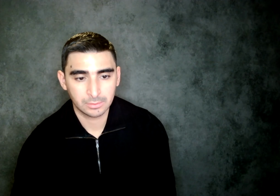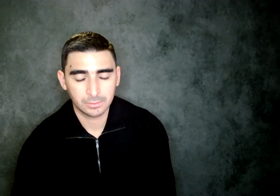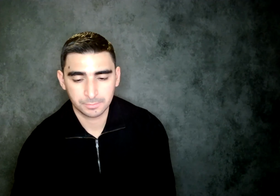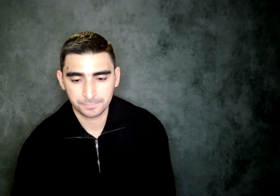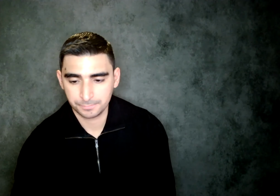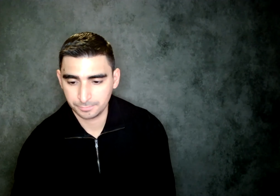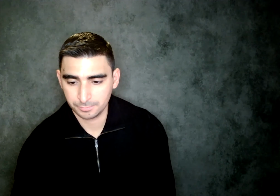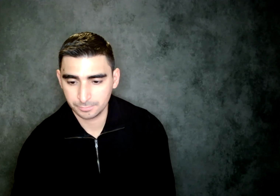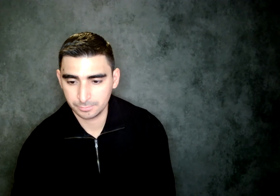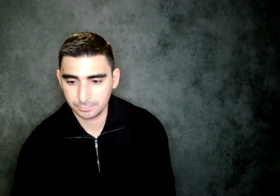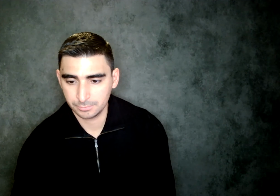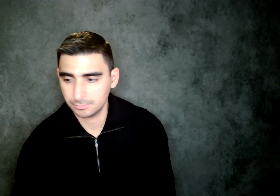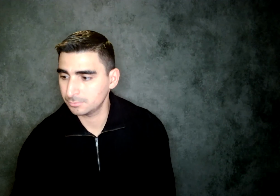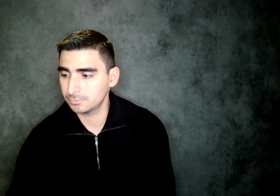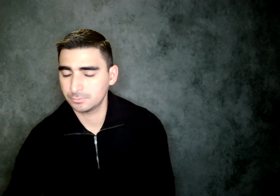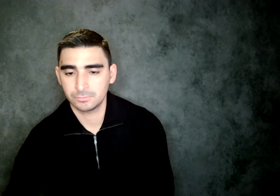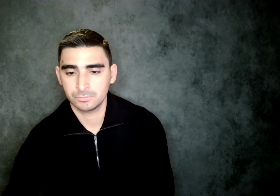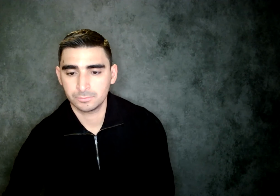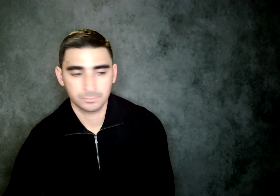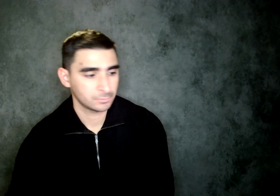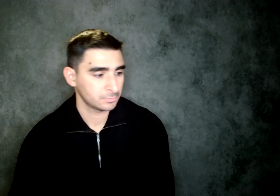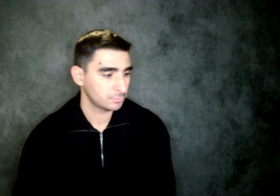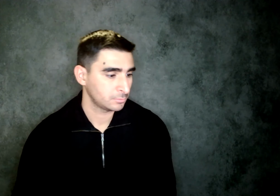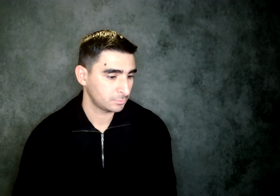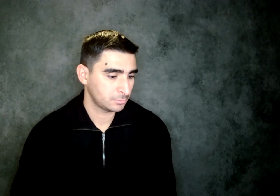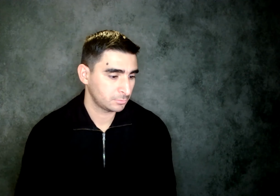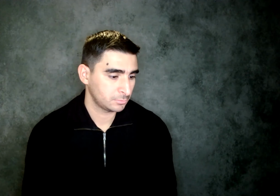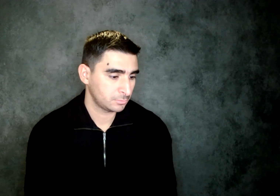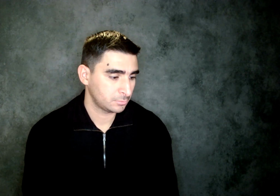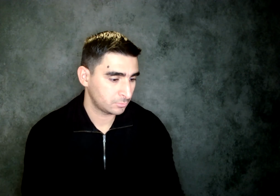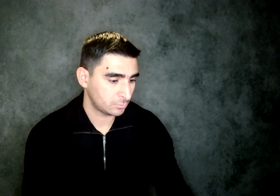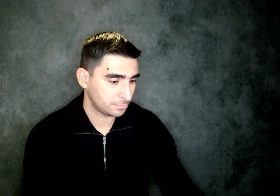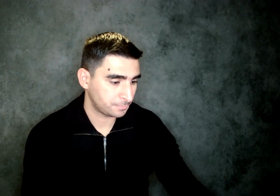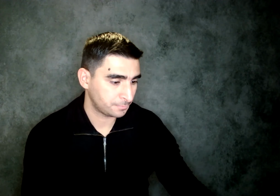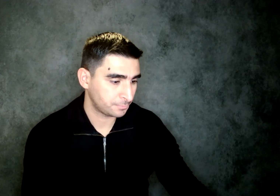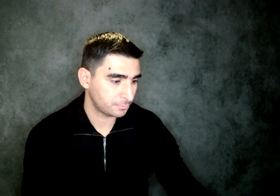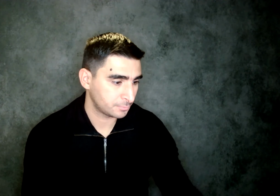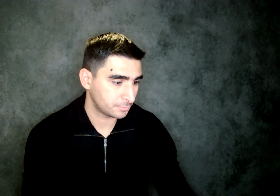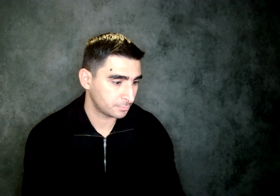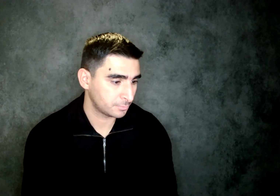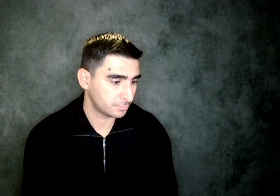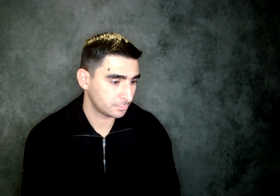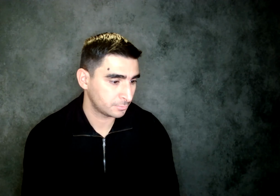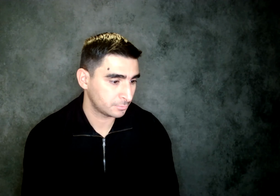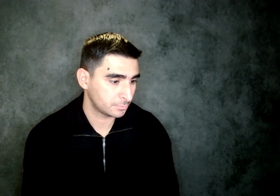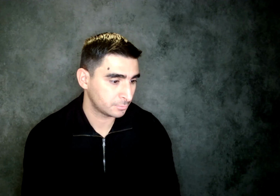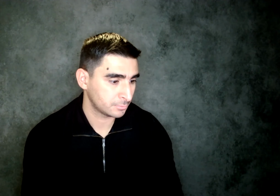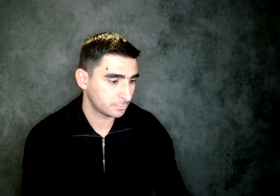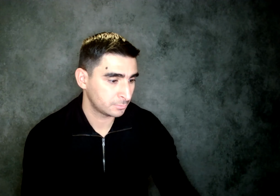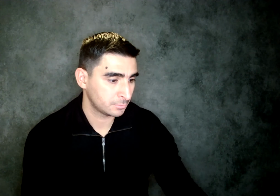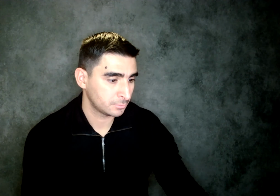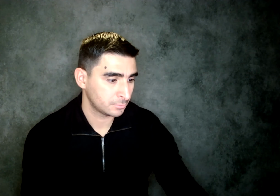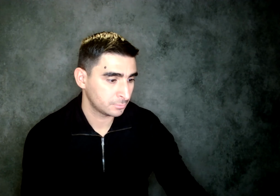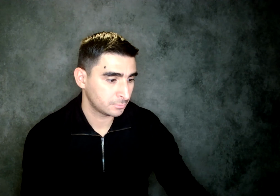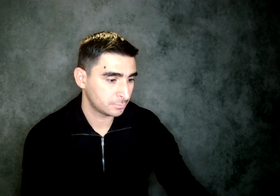CWGE, y para mí lo importante es el acceso por igual a la información. Y eso quiere decir, pues, tener